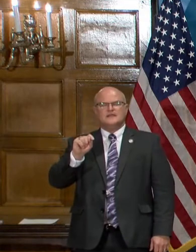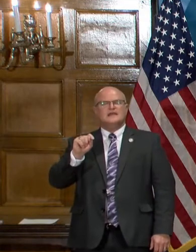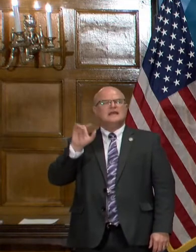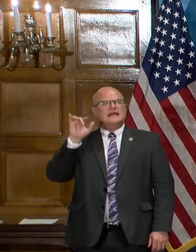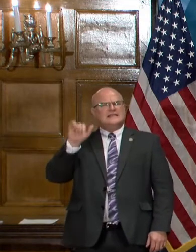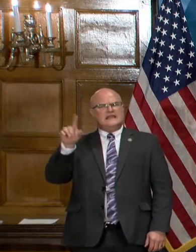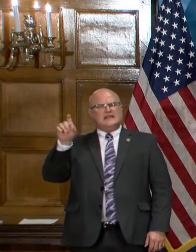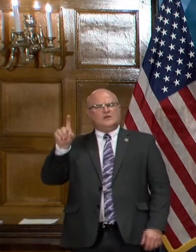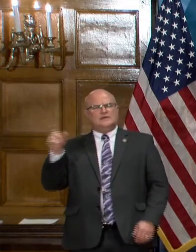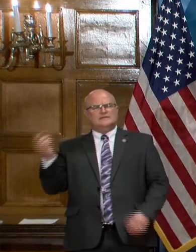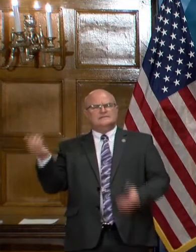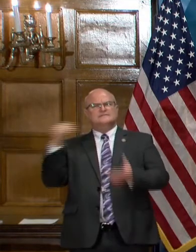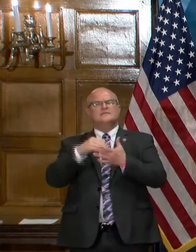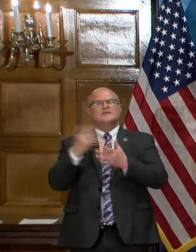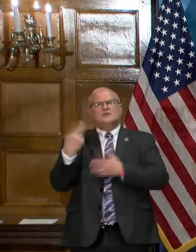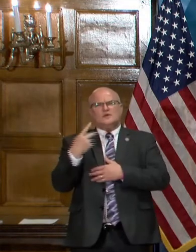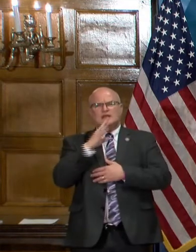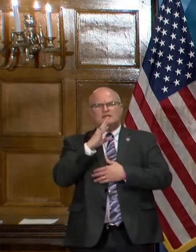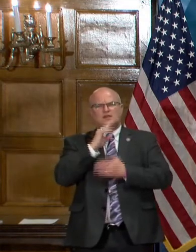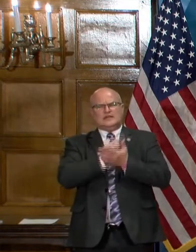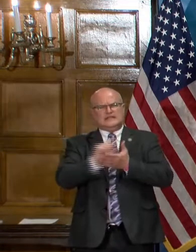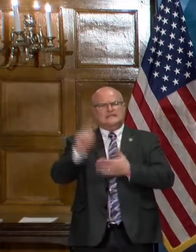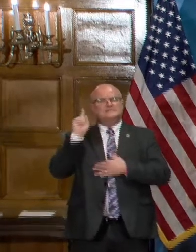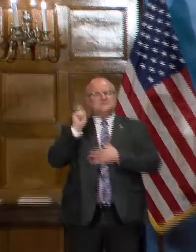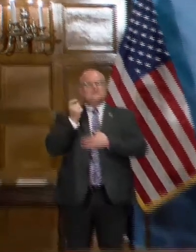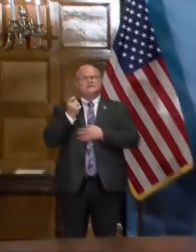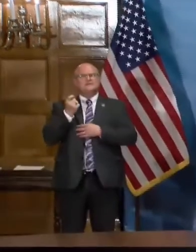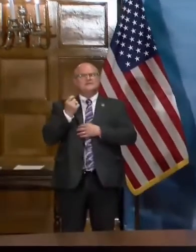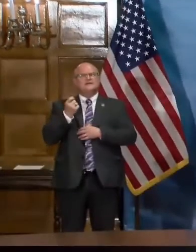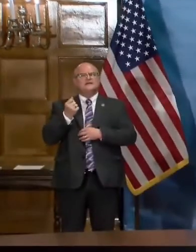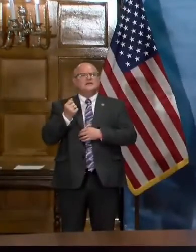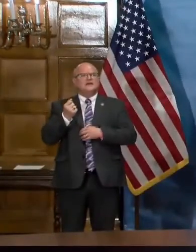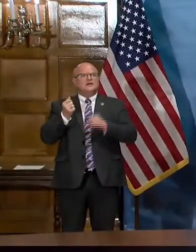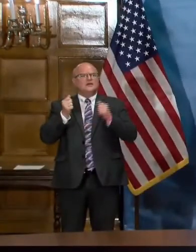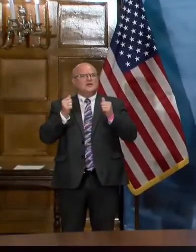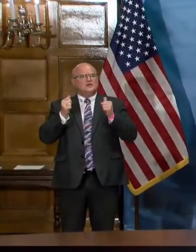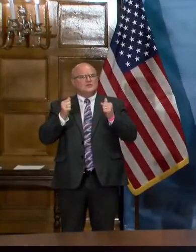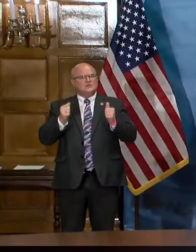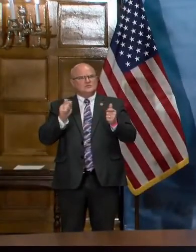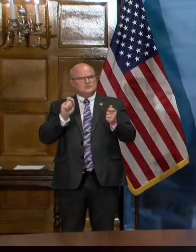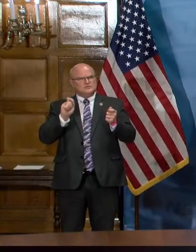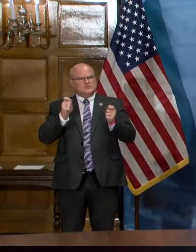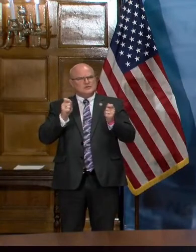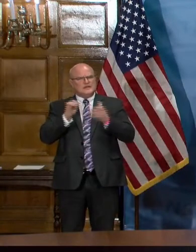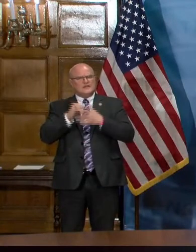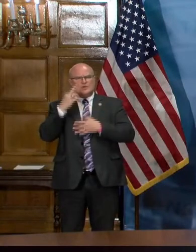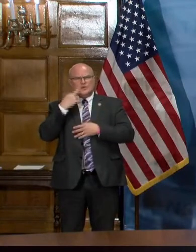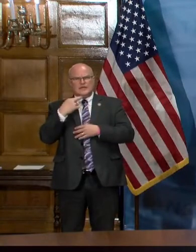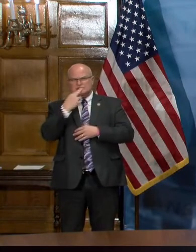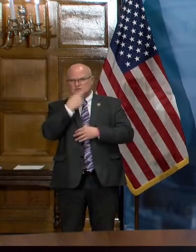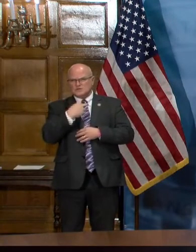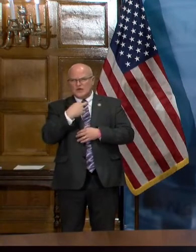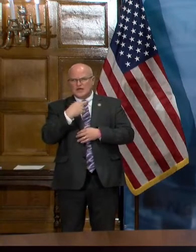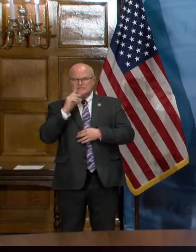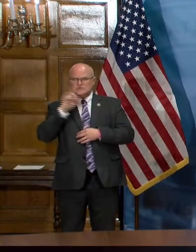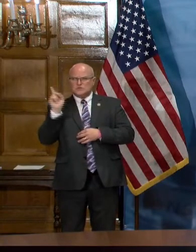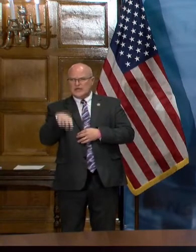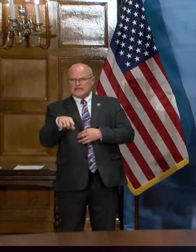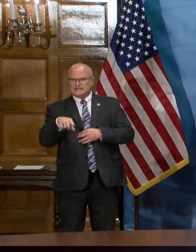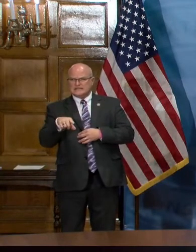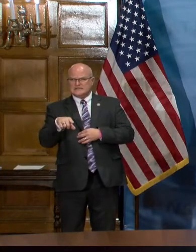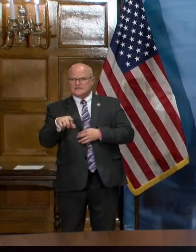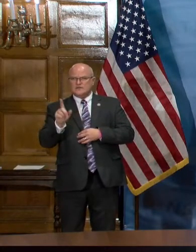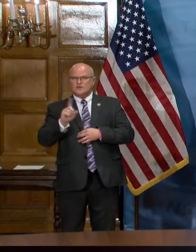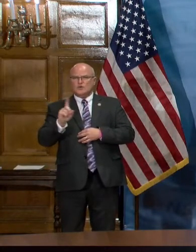question, you and I talked about this a little last week. Could you not tweak the restaurant directive